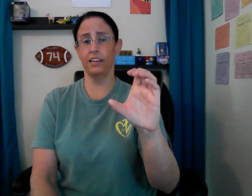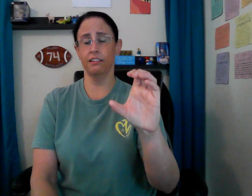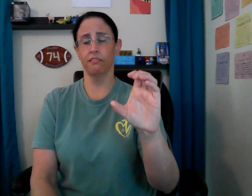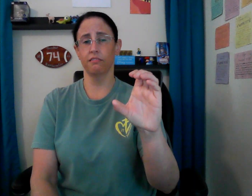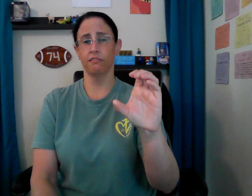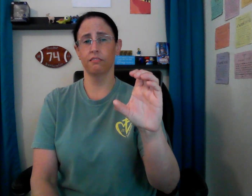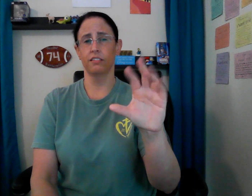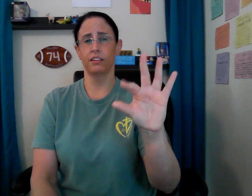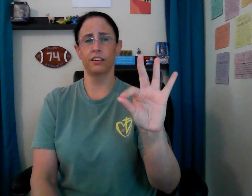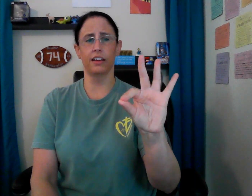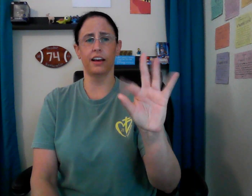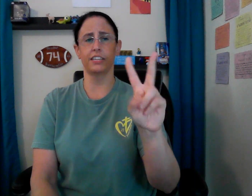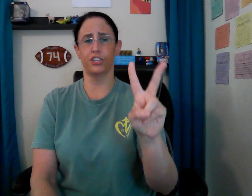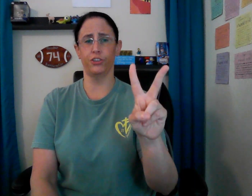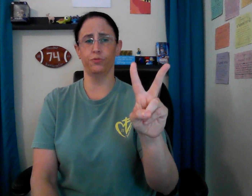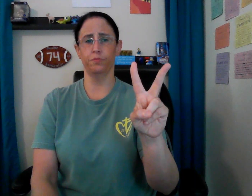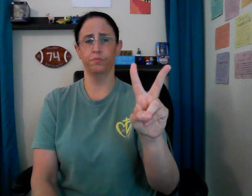9C, 92.